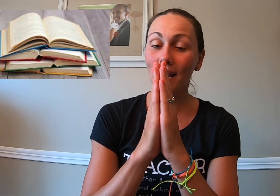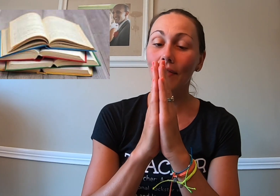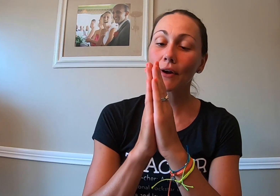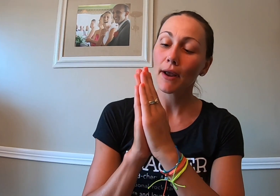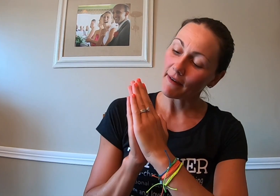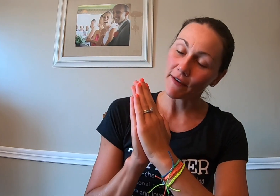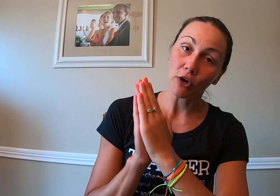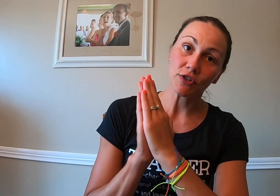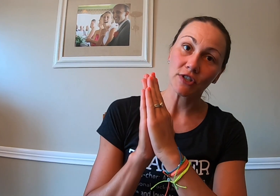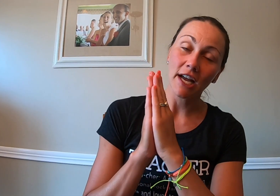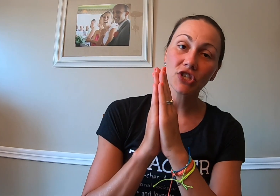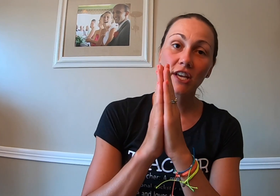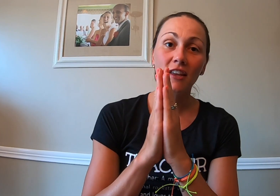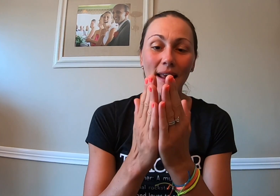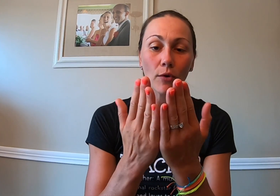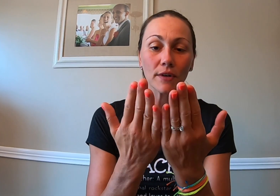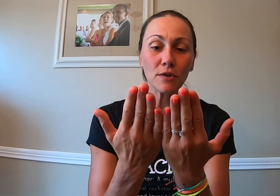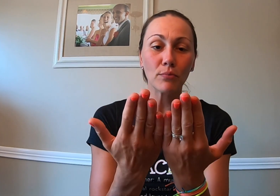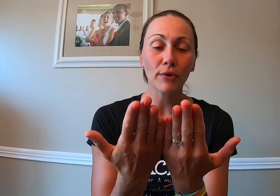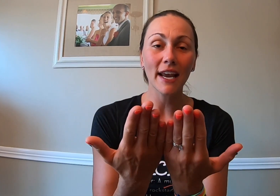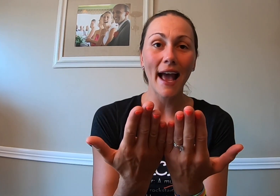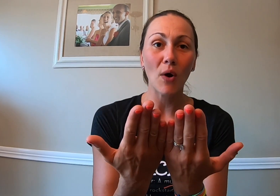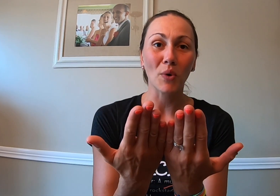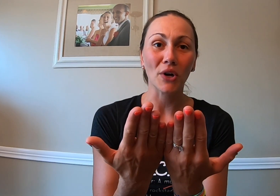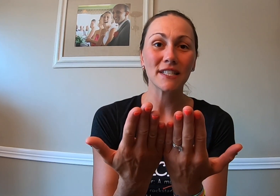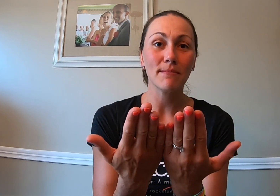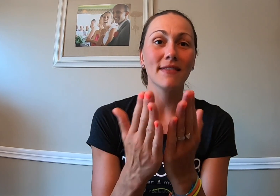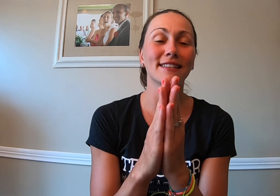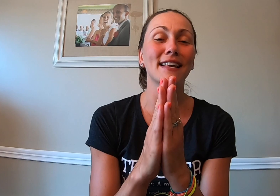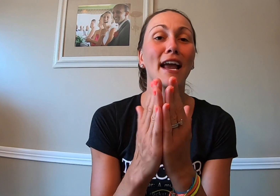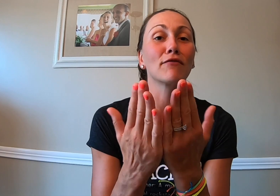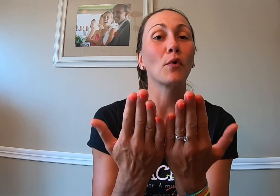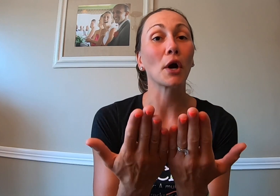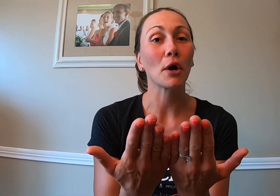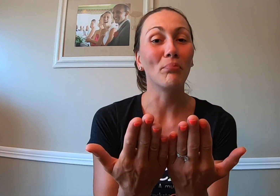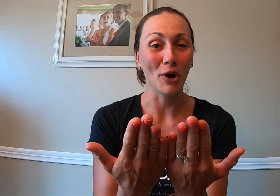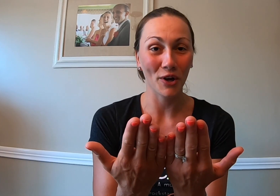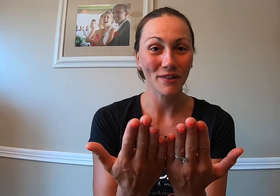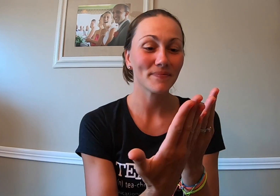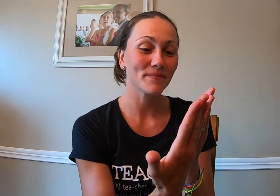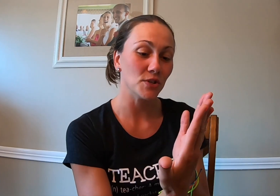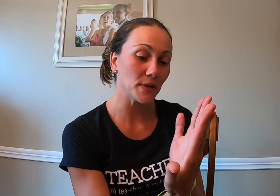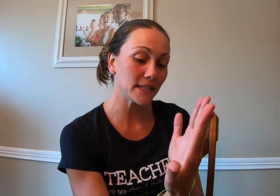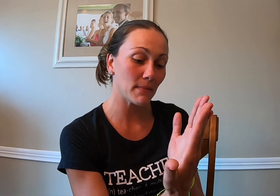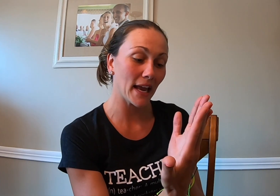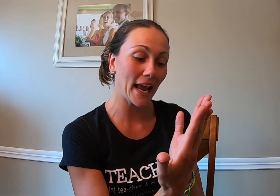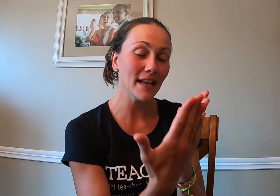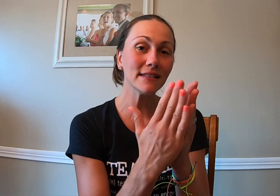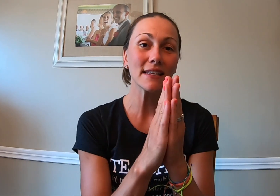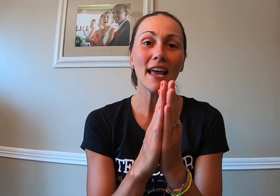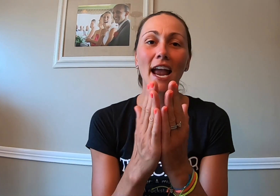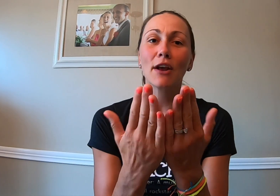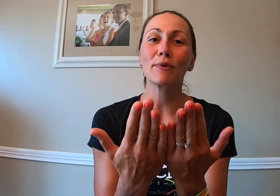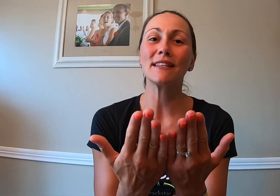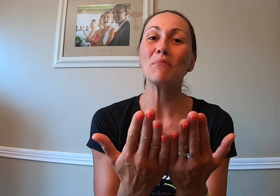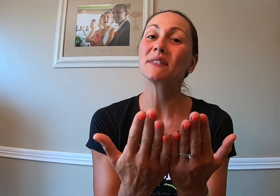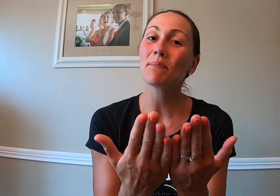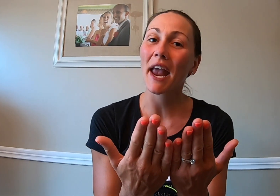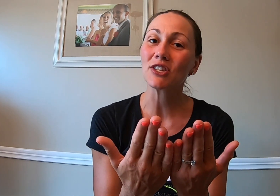together, my fingers are touching, and I'm going to bring it outward to make the sign for book. So you can see my hands, and it resembles the